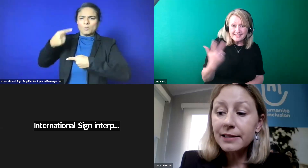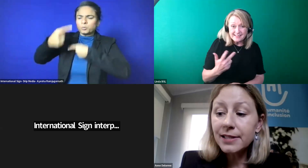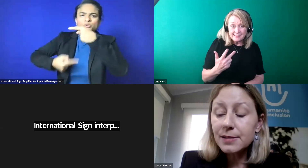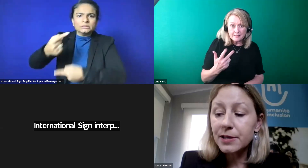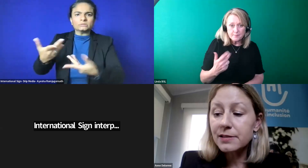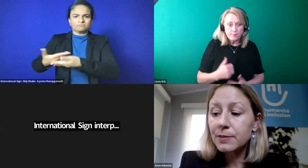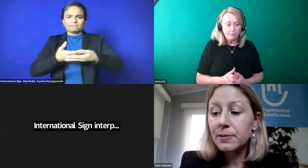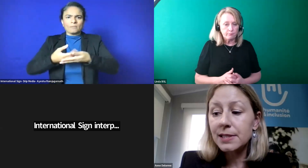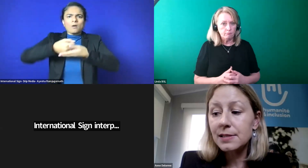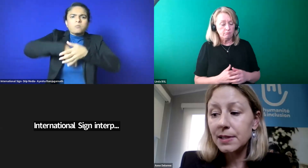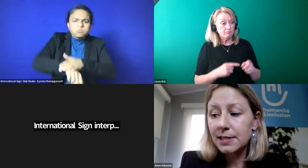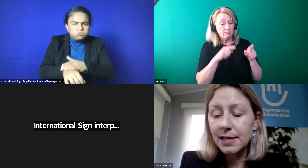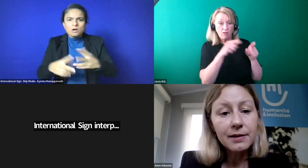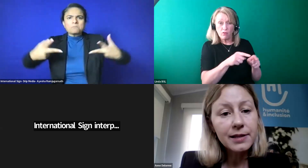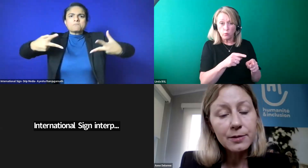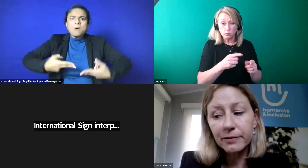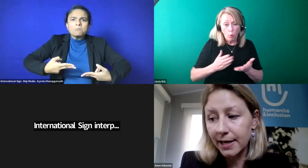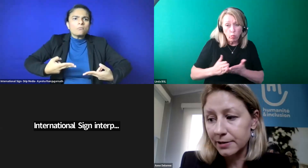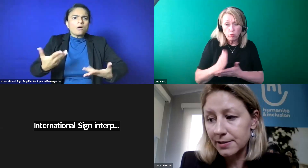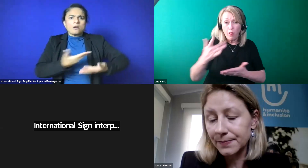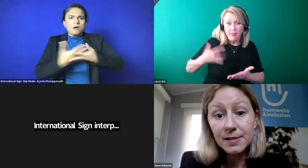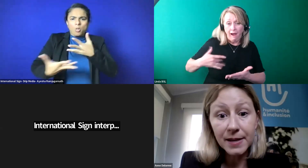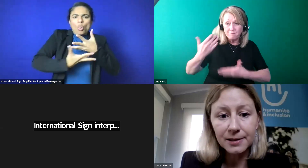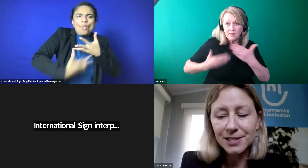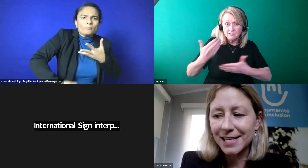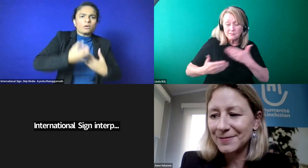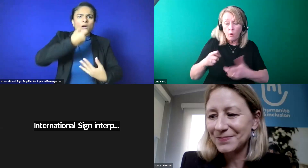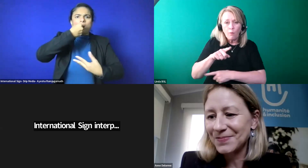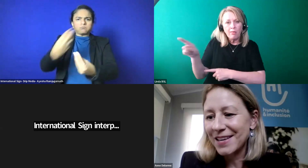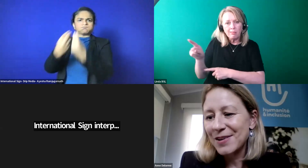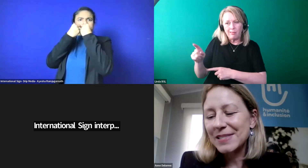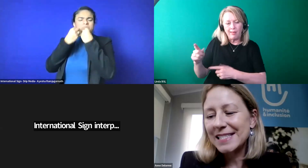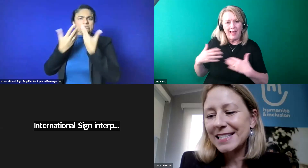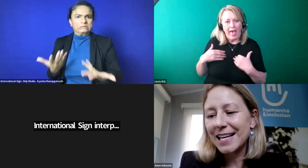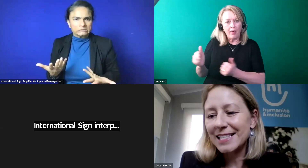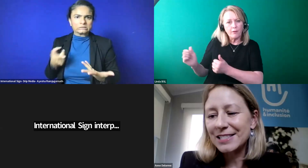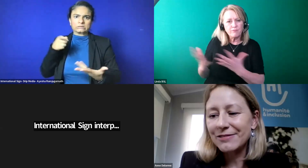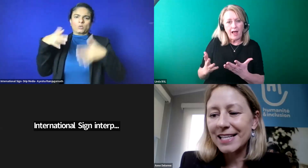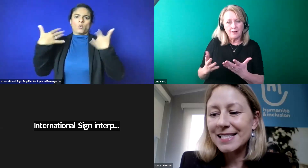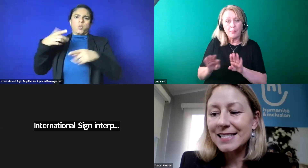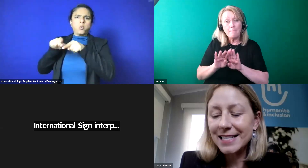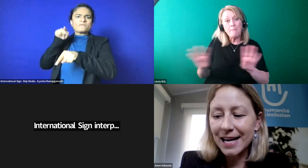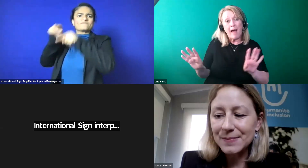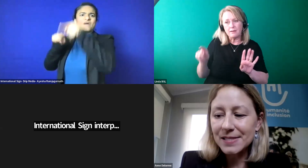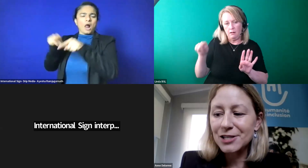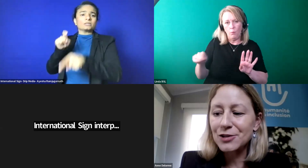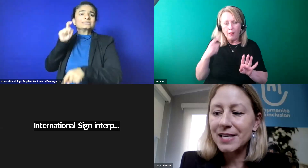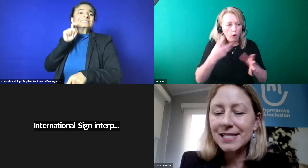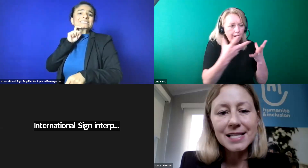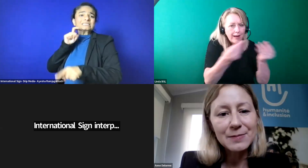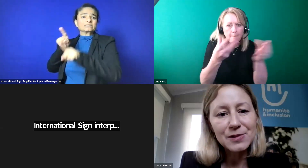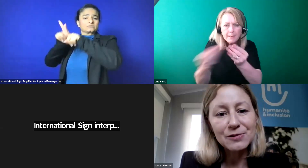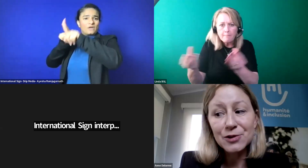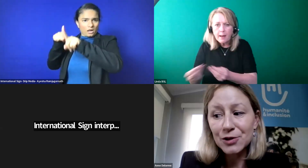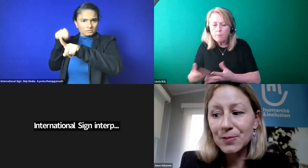Drawing on the lived experience of women with disabilities and healthcare providers, this panel today will seek to identify existing gaps and